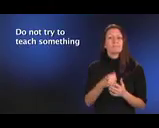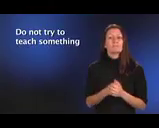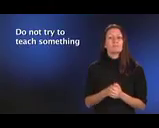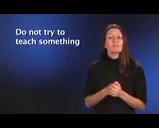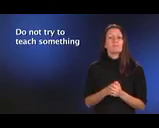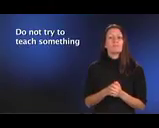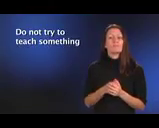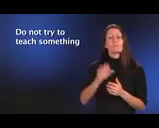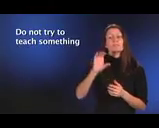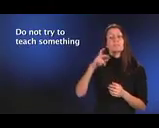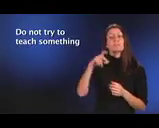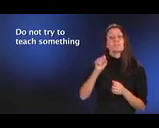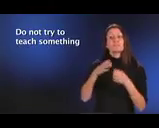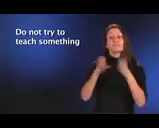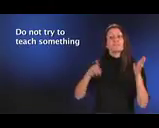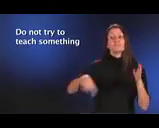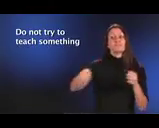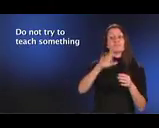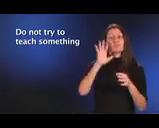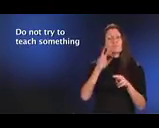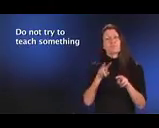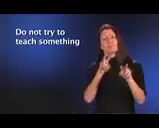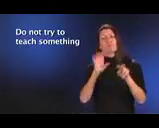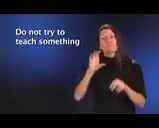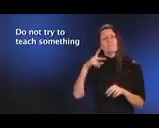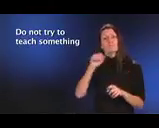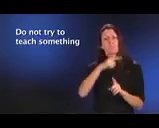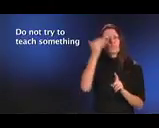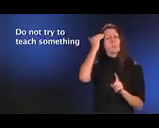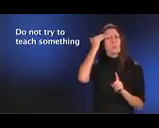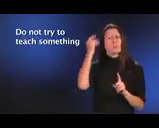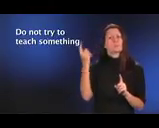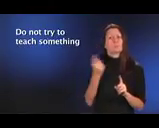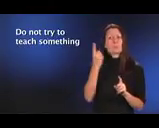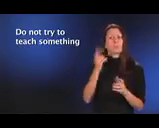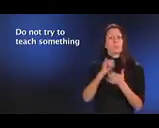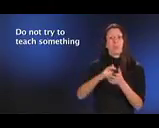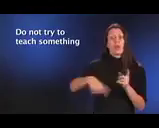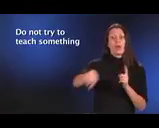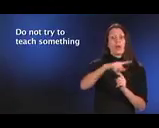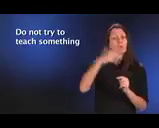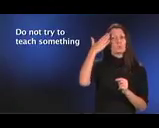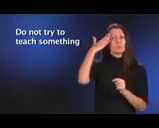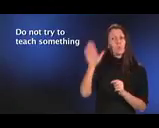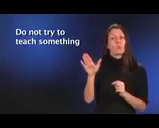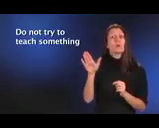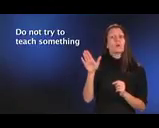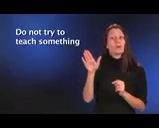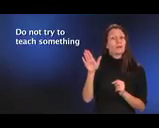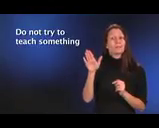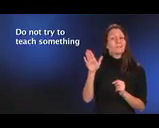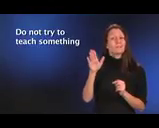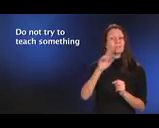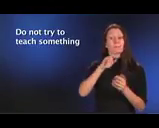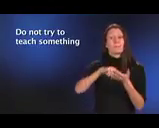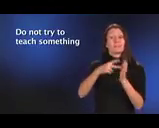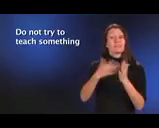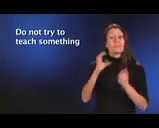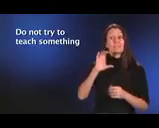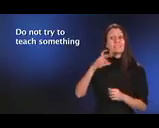The basic assumption of a peer support specialist is that he or she knows something that the people in the group do not know, and that